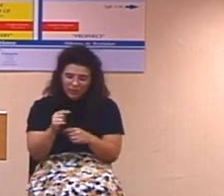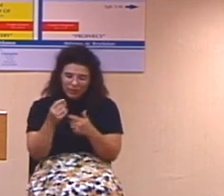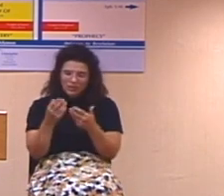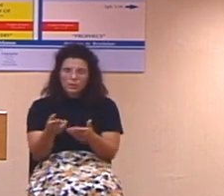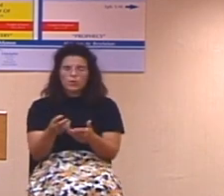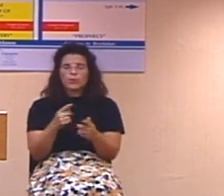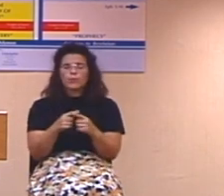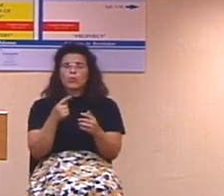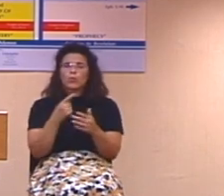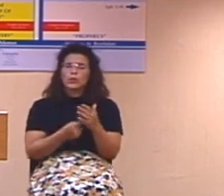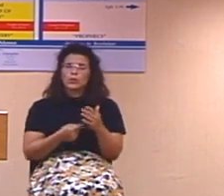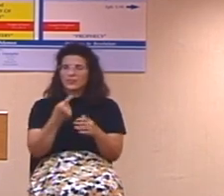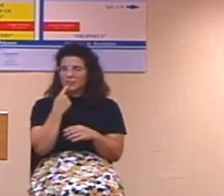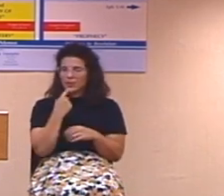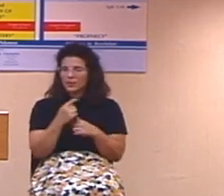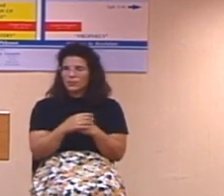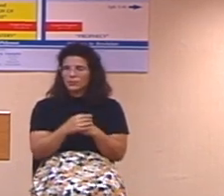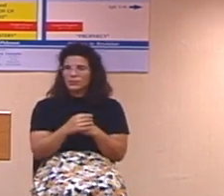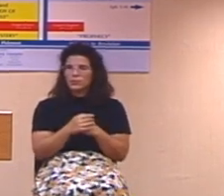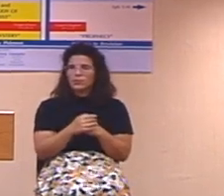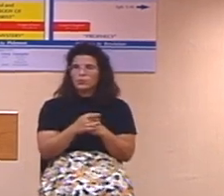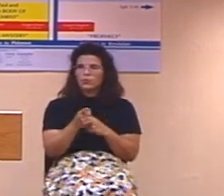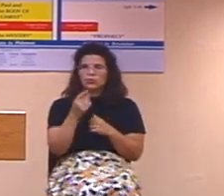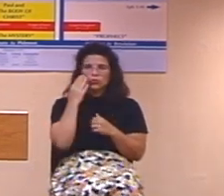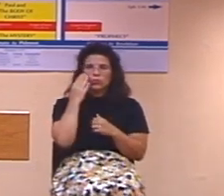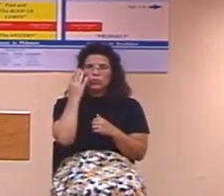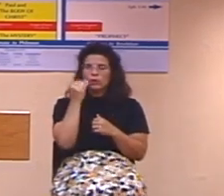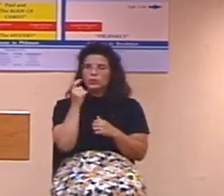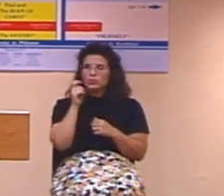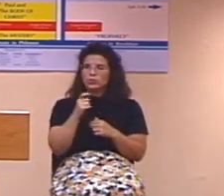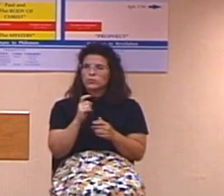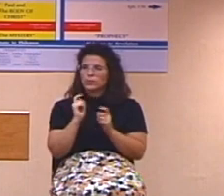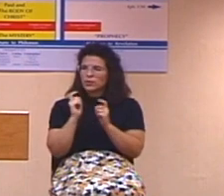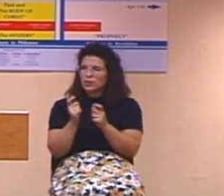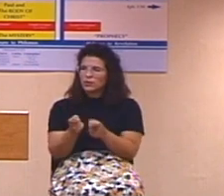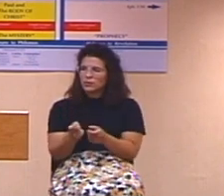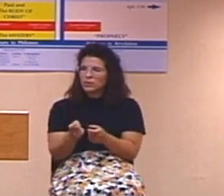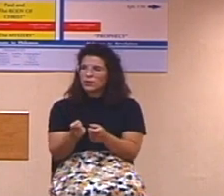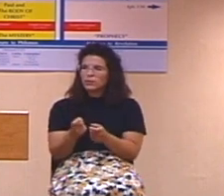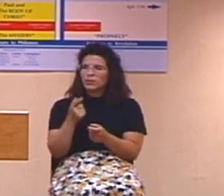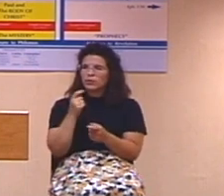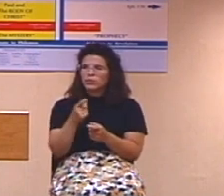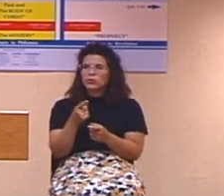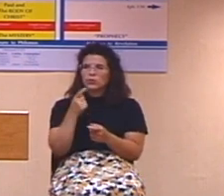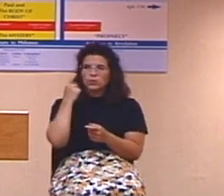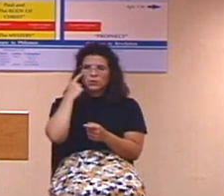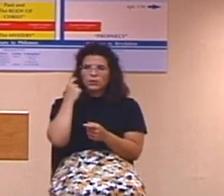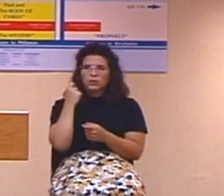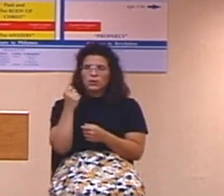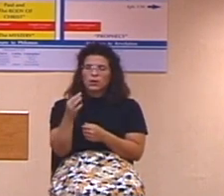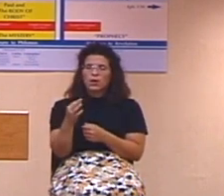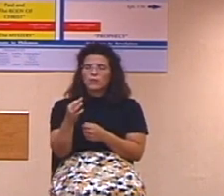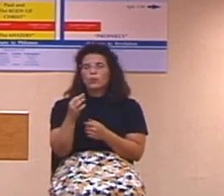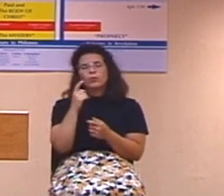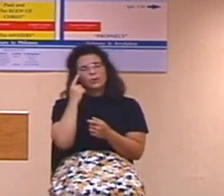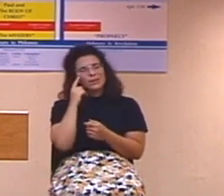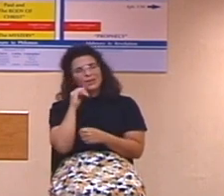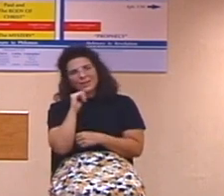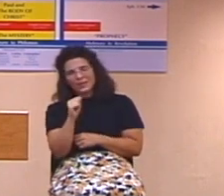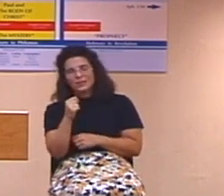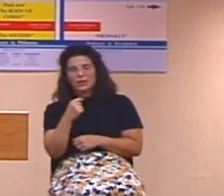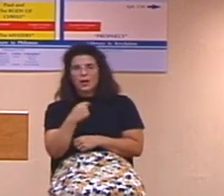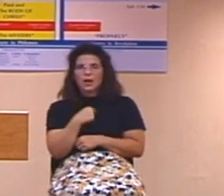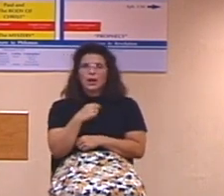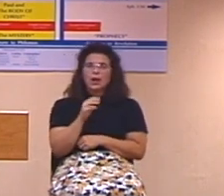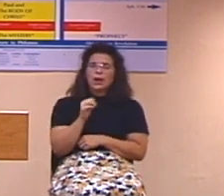there. But what does he say? You know why you're to be giving? Because you're thinking is, I